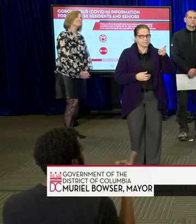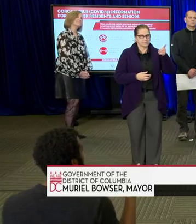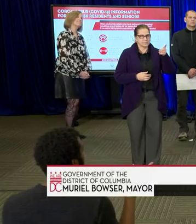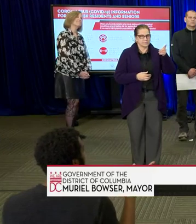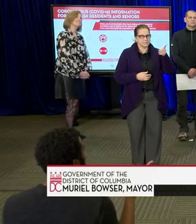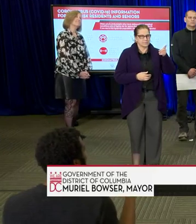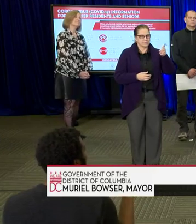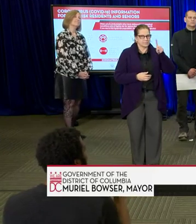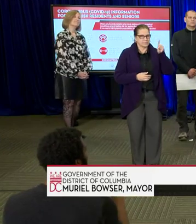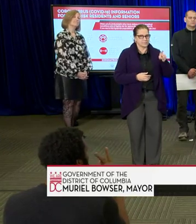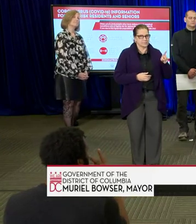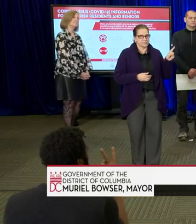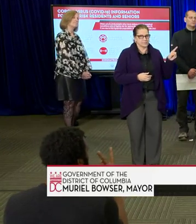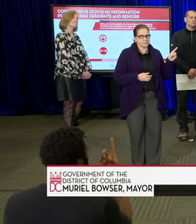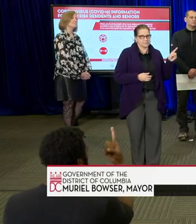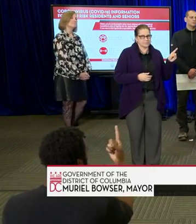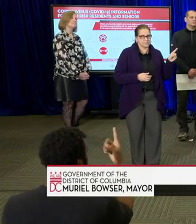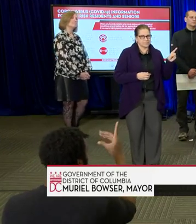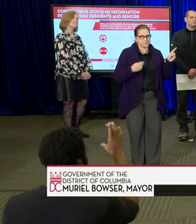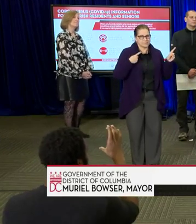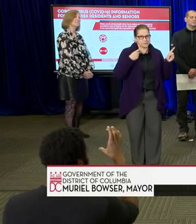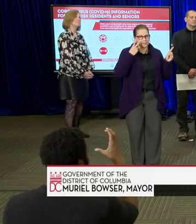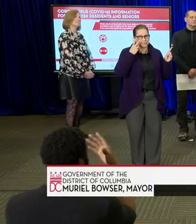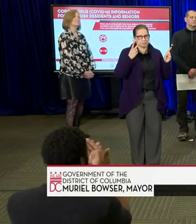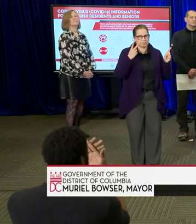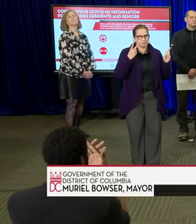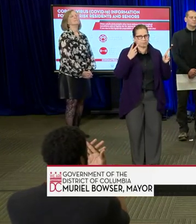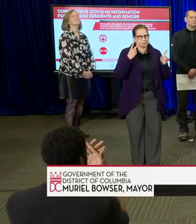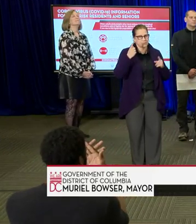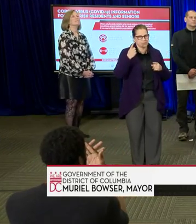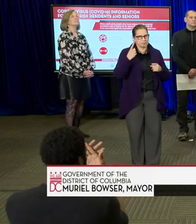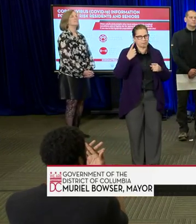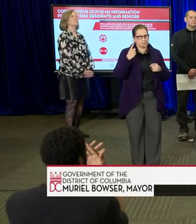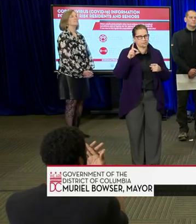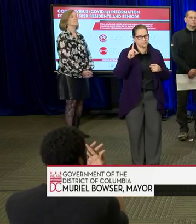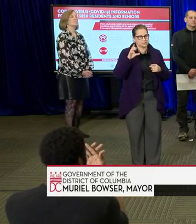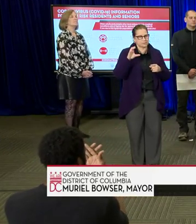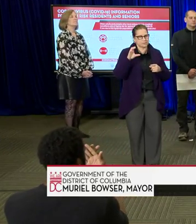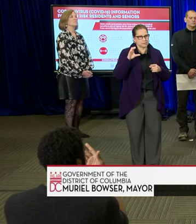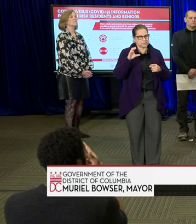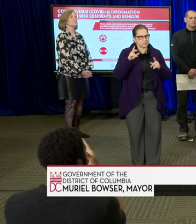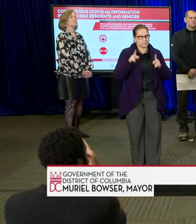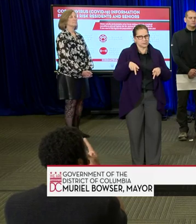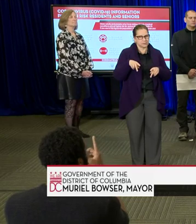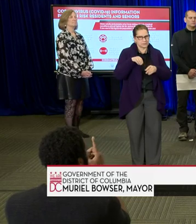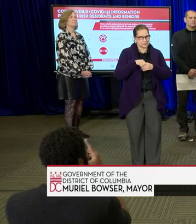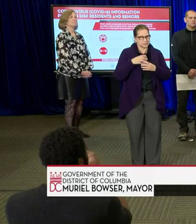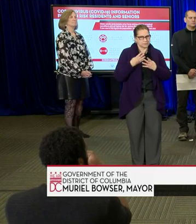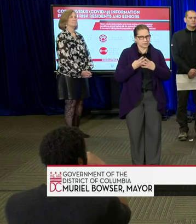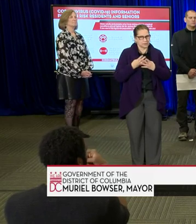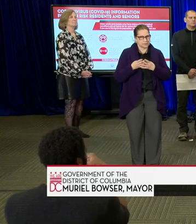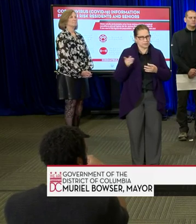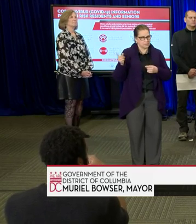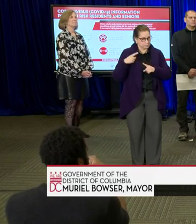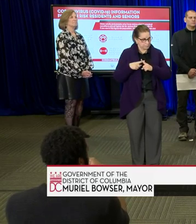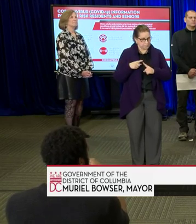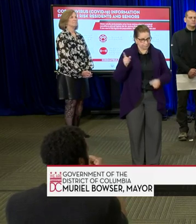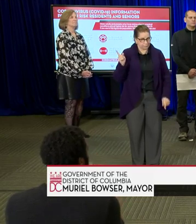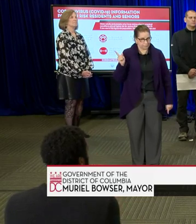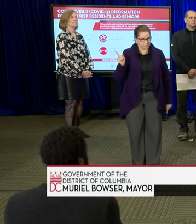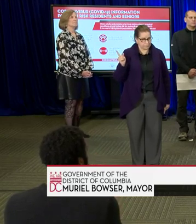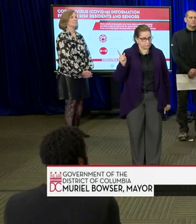The last I saw, one D.C. jail inmate had been tested, and that test was negative. Do you know if that's accurate? That's accurate. And have any more been And